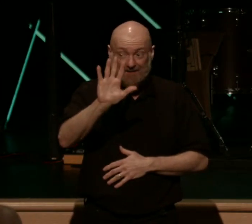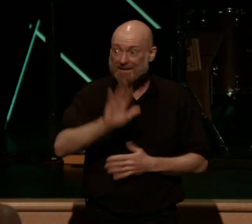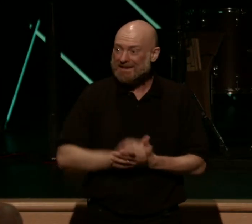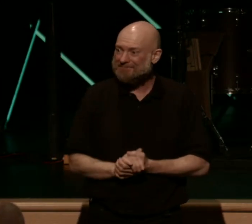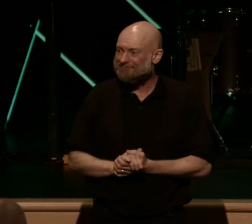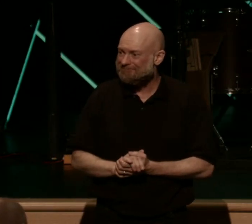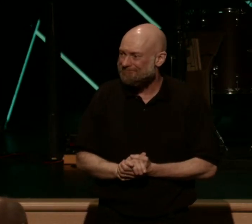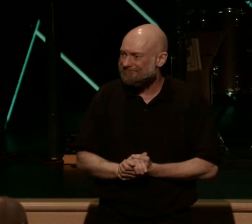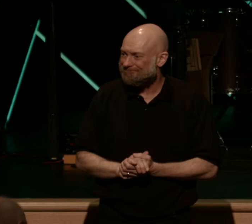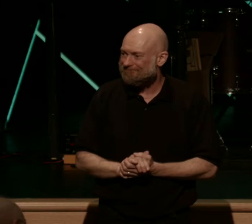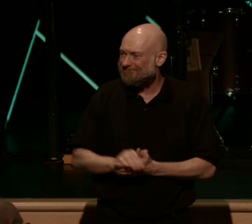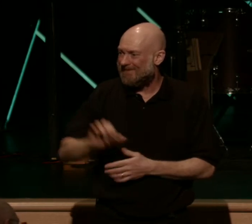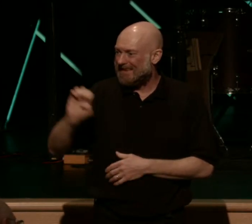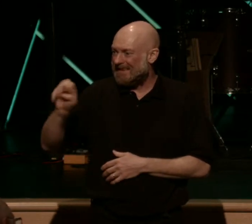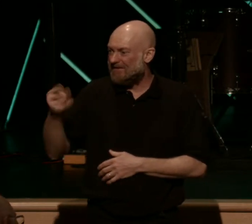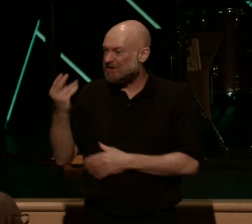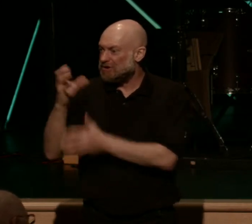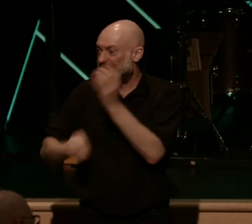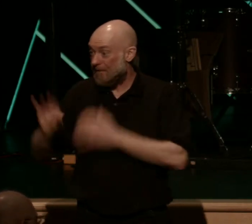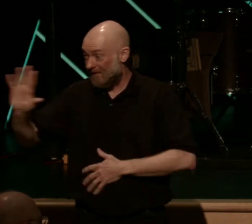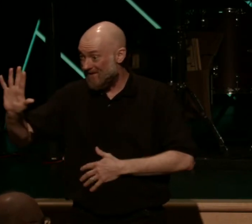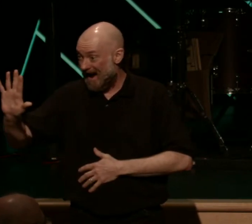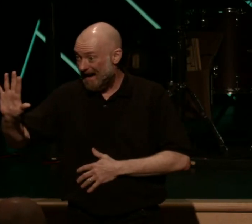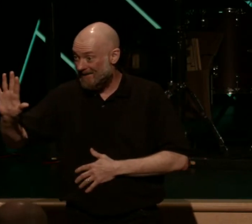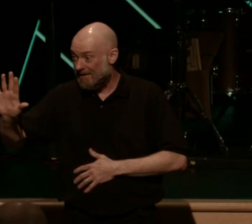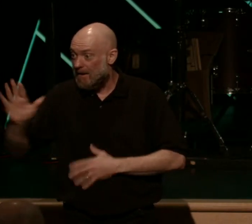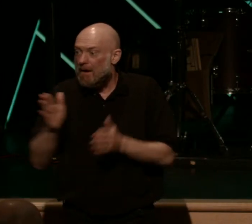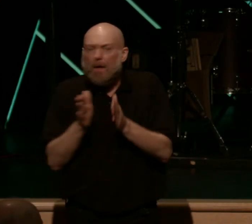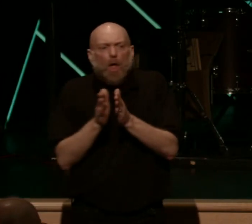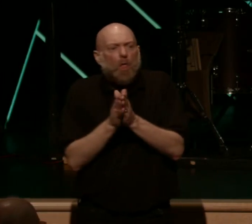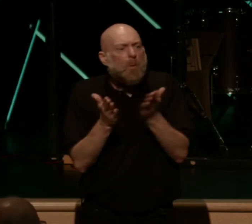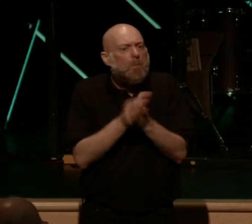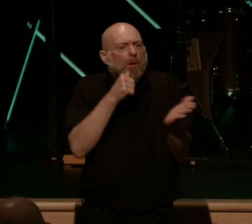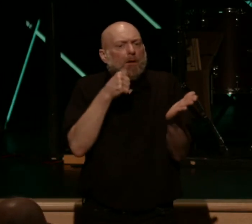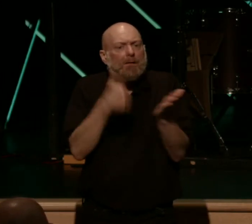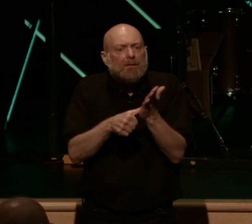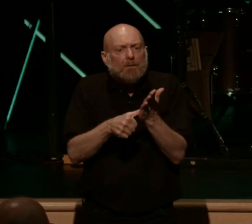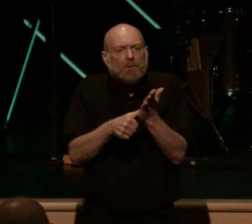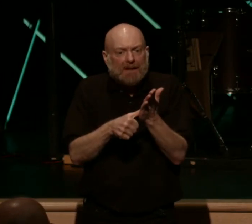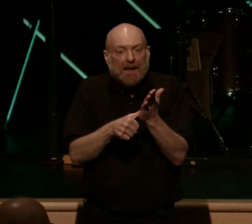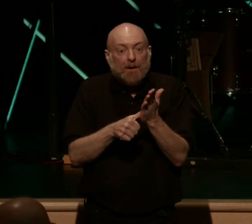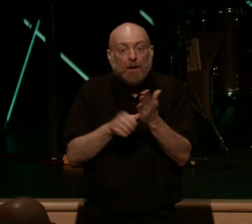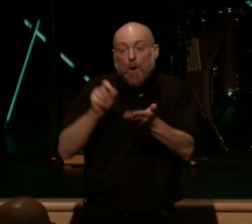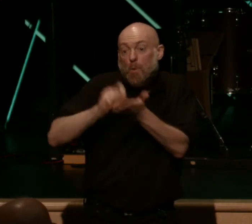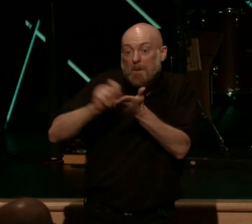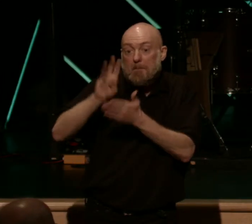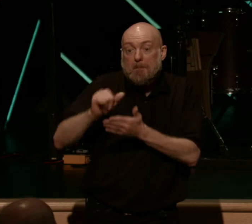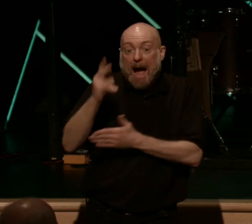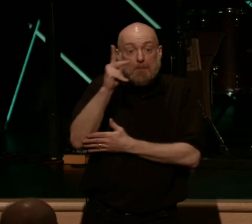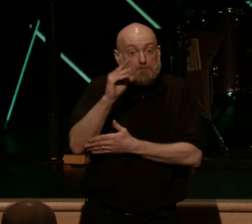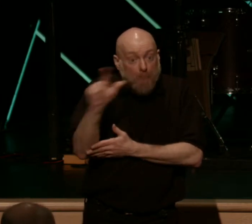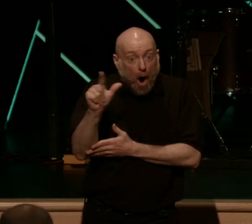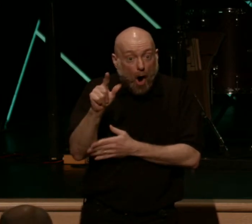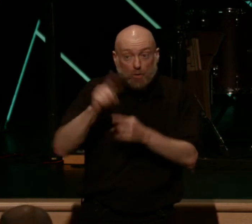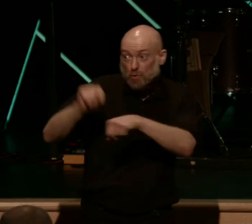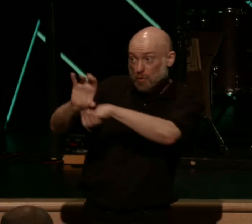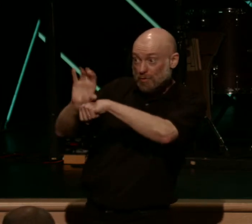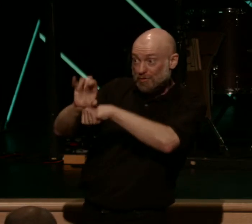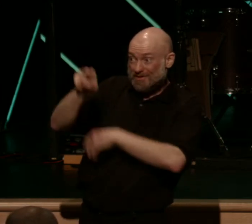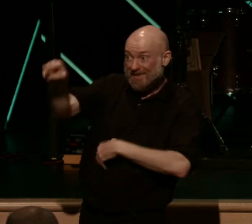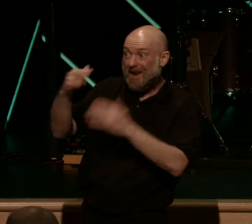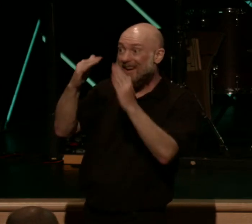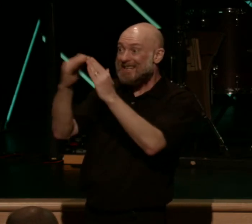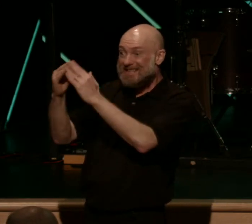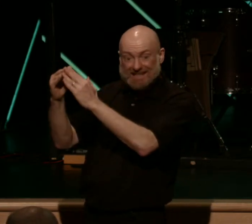chapter 5. Now, the book of Ephesians is a letter written by the Apostle Paul to the church in the city